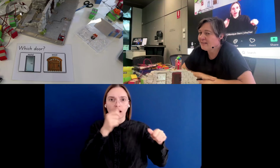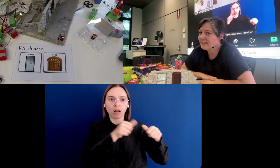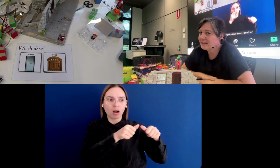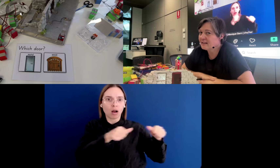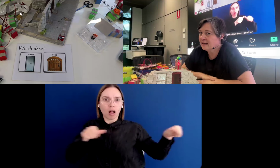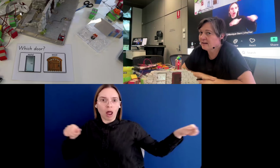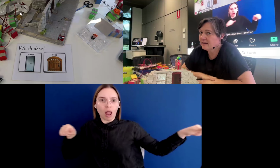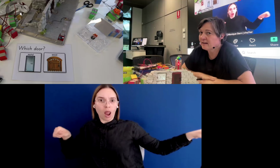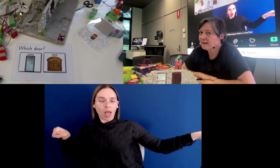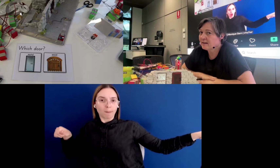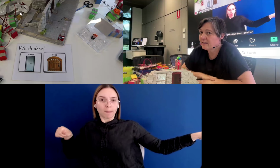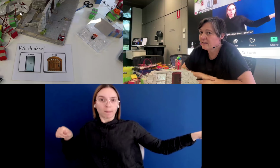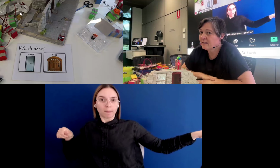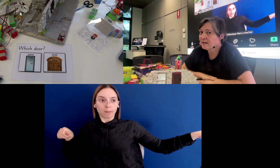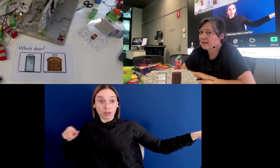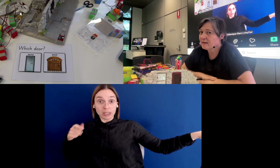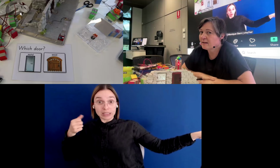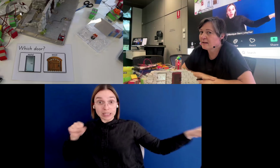I haven't hit it yet.